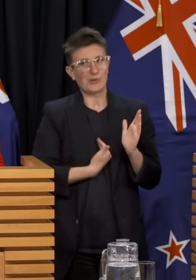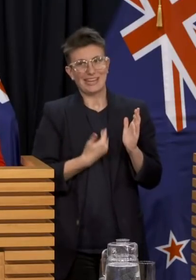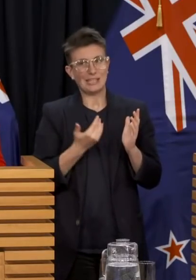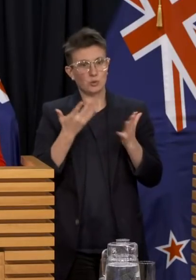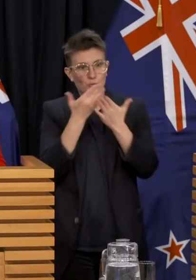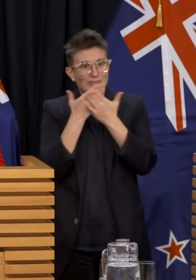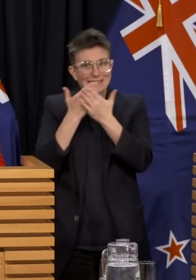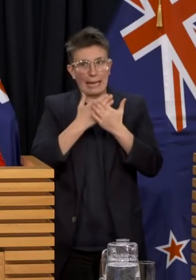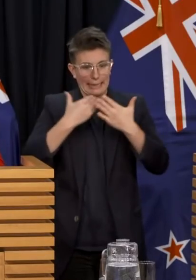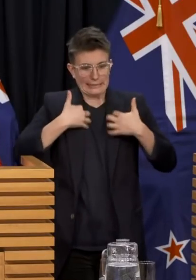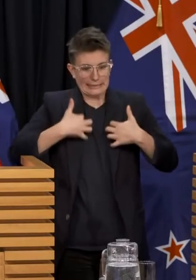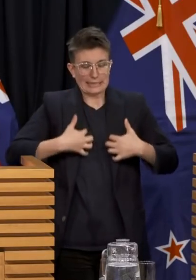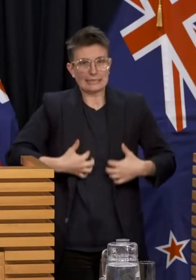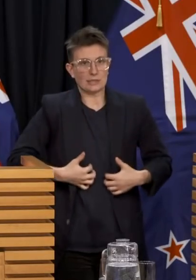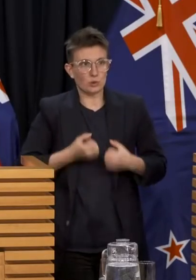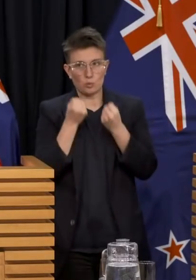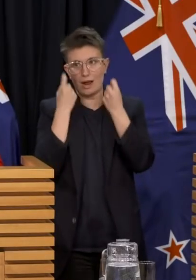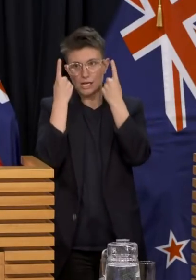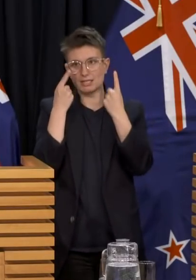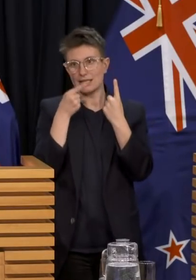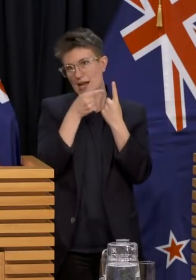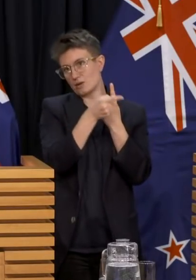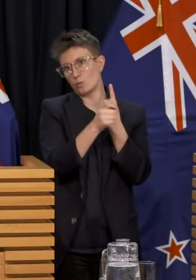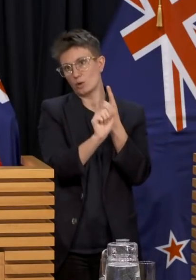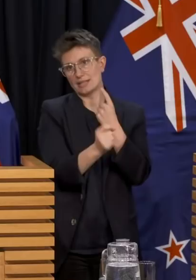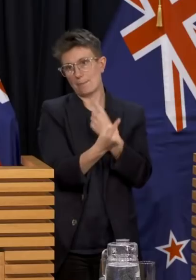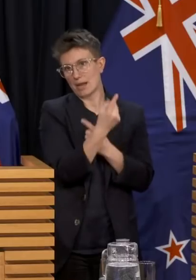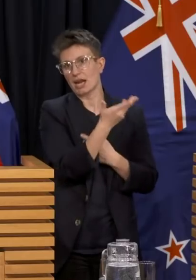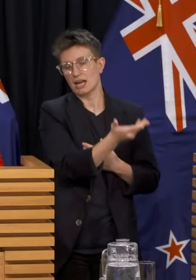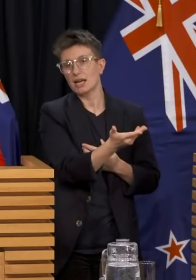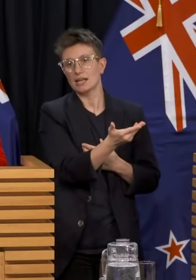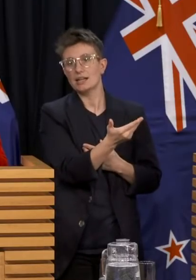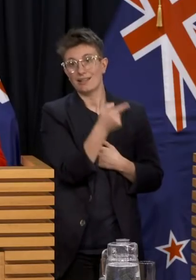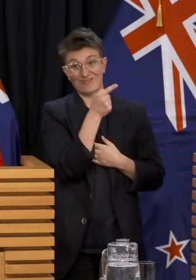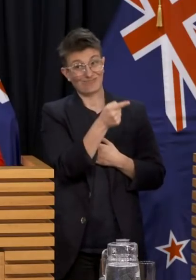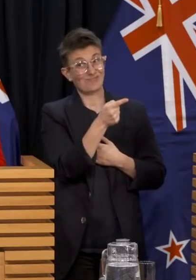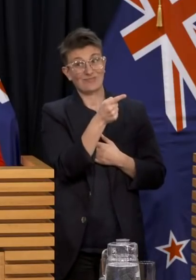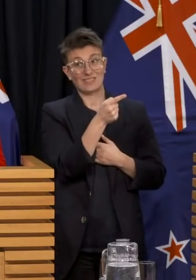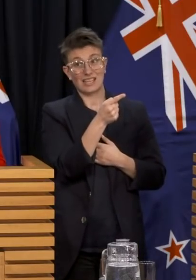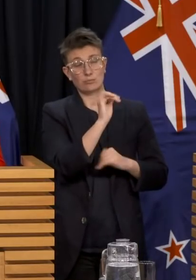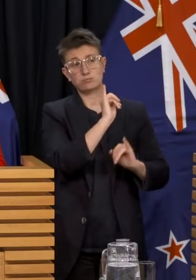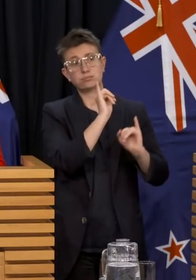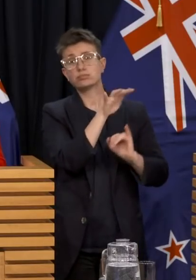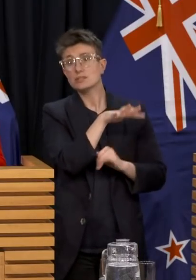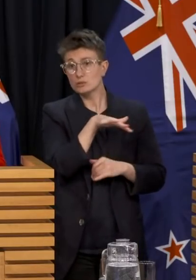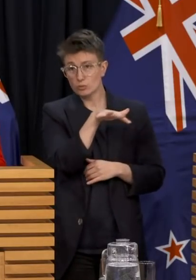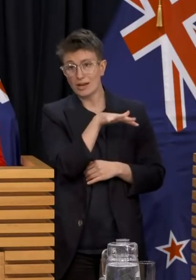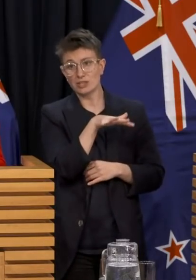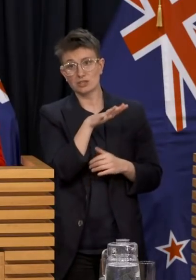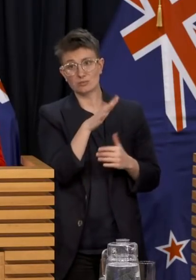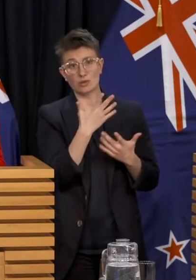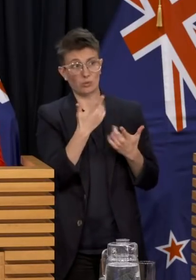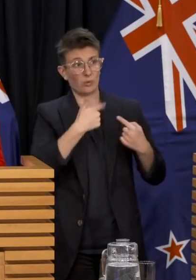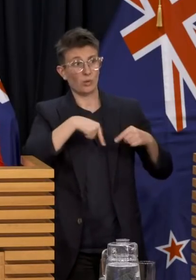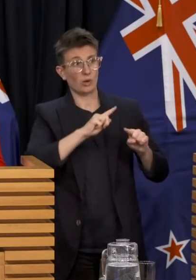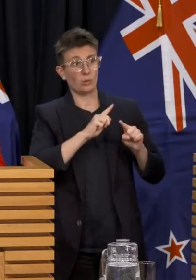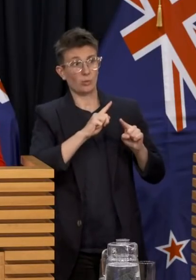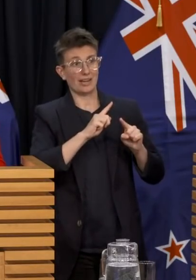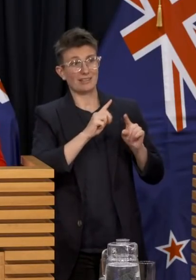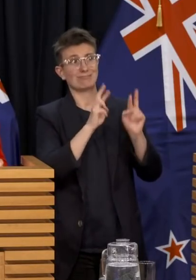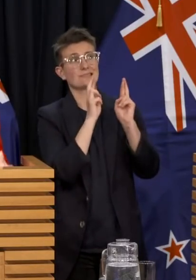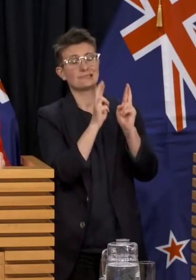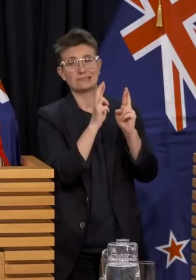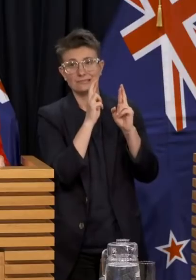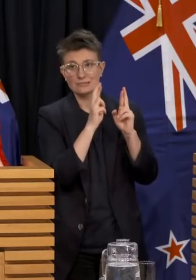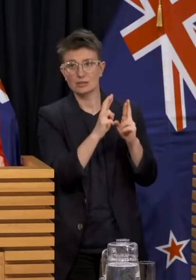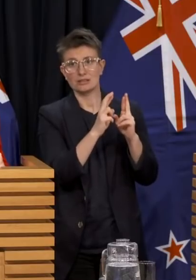epidemiologist to see the very difficult path that they currently are on. We wish Victoria, all the very